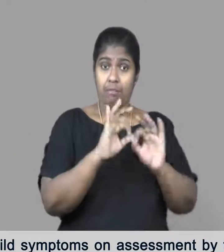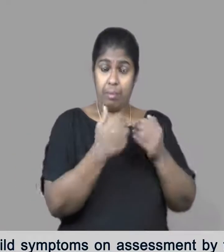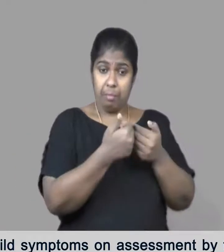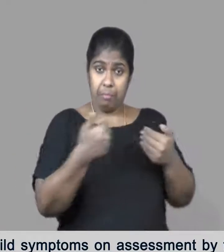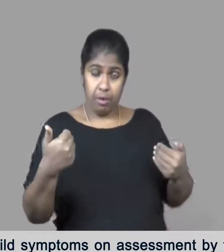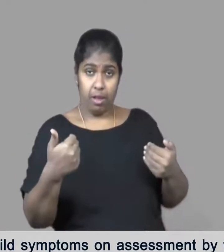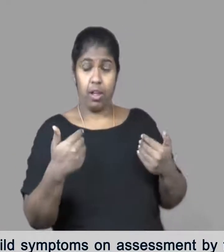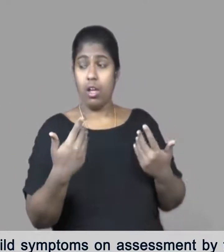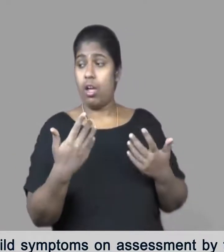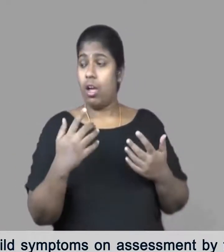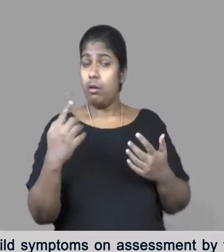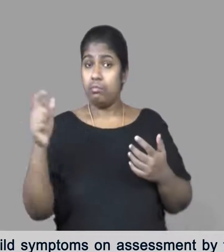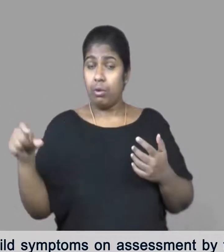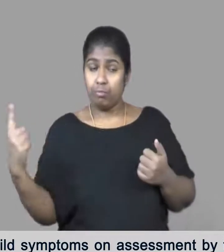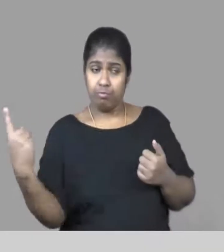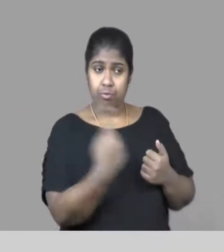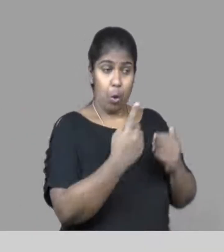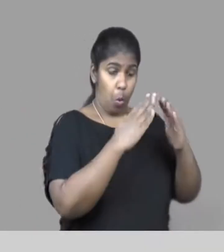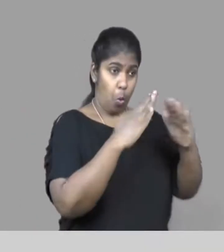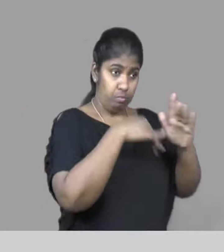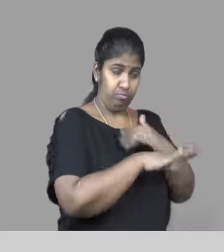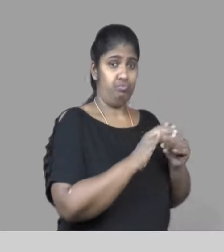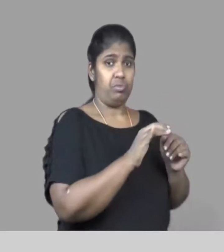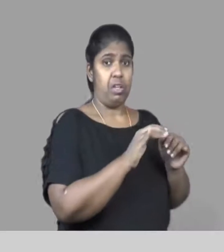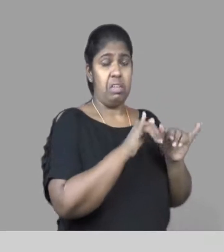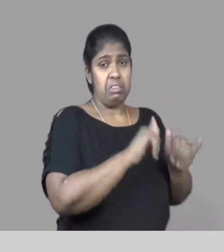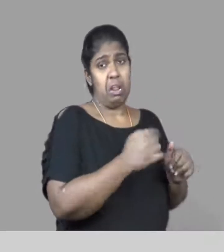under home isolation.